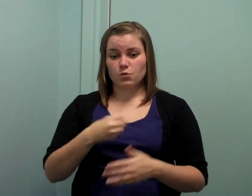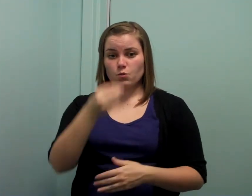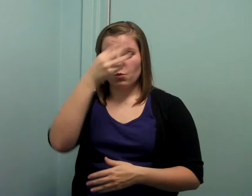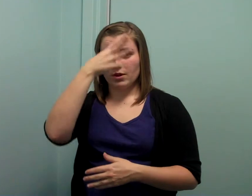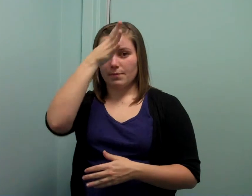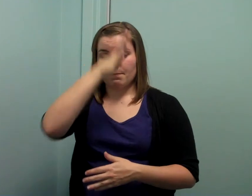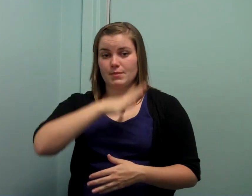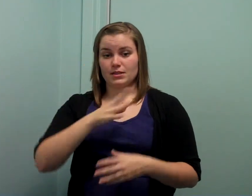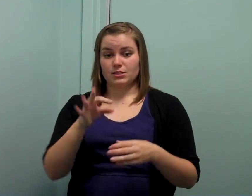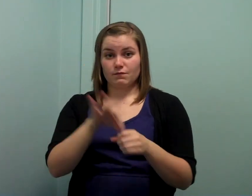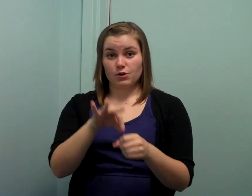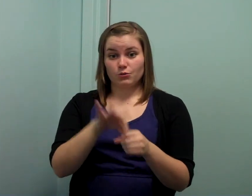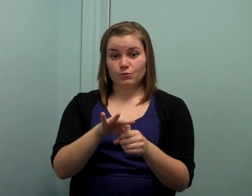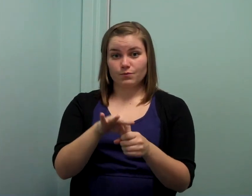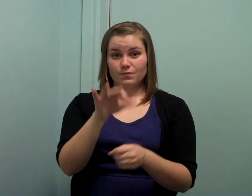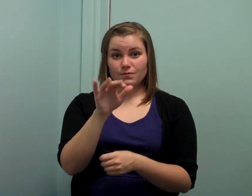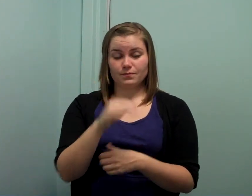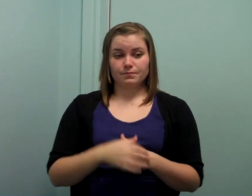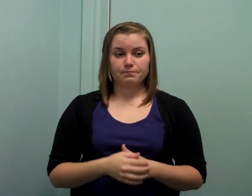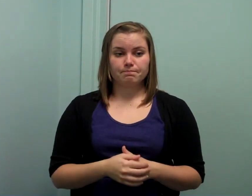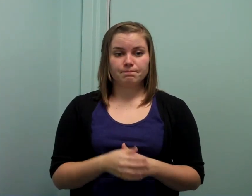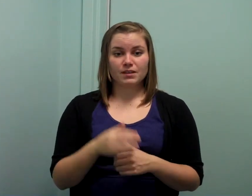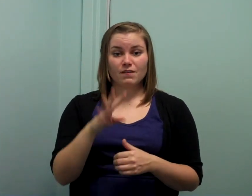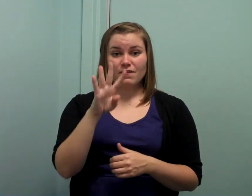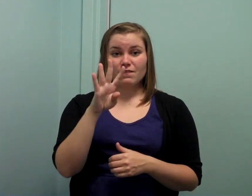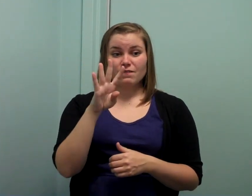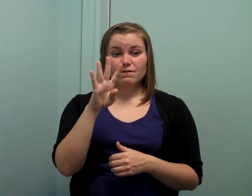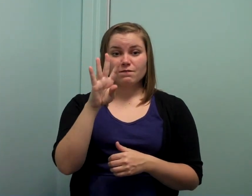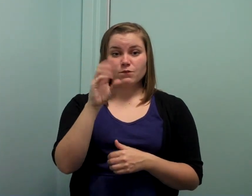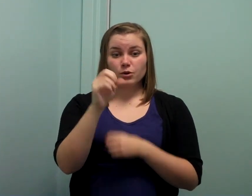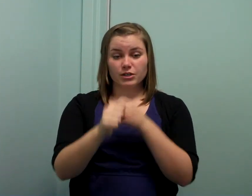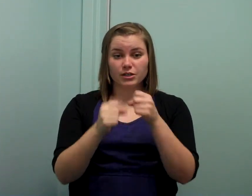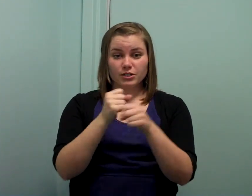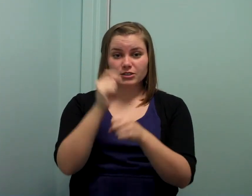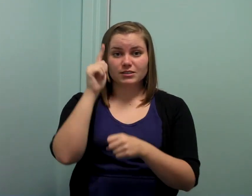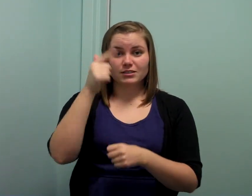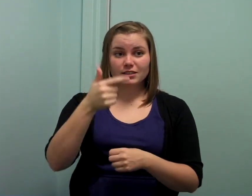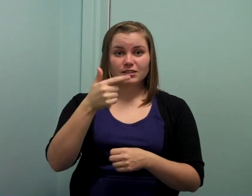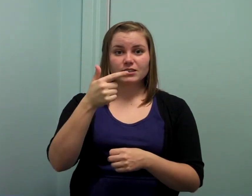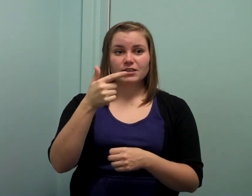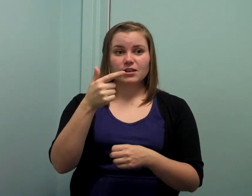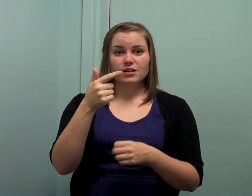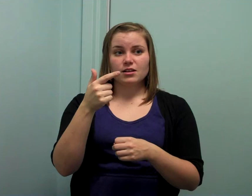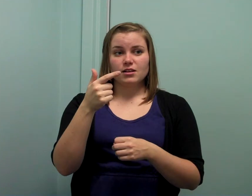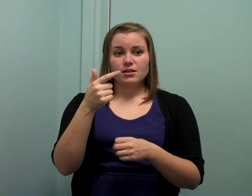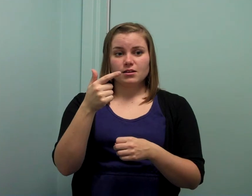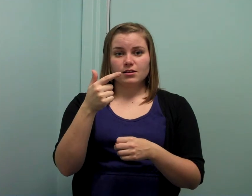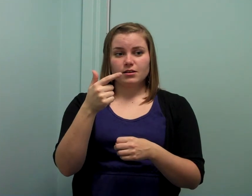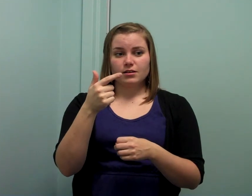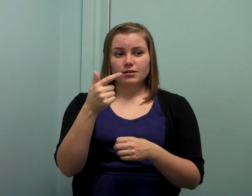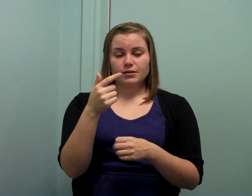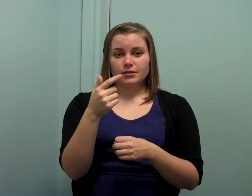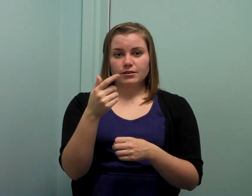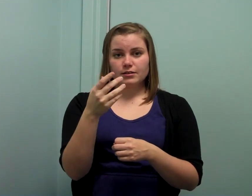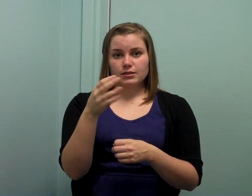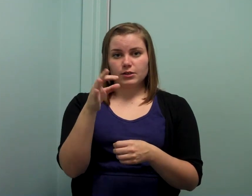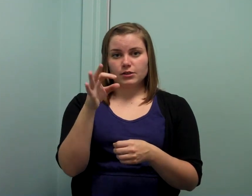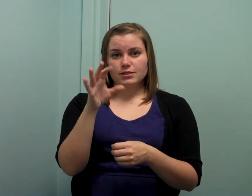Andrew Jackson. It took another 40 years and a civil war to get black men to vote, and then they